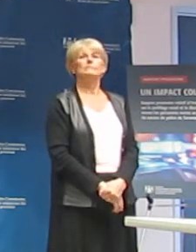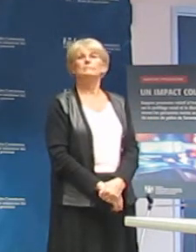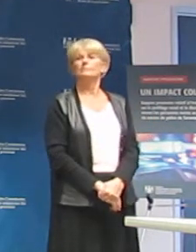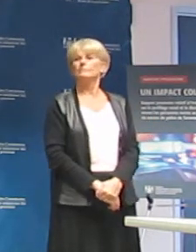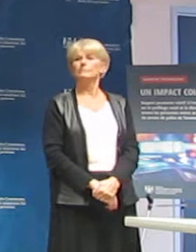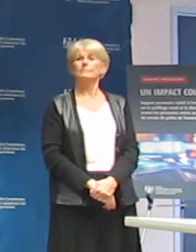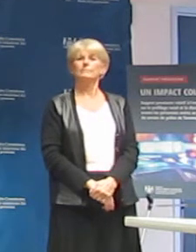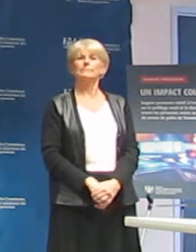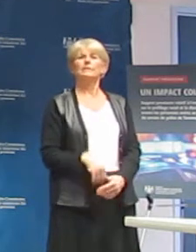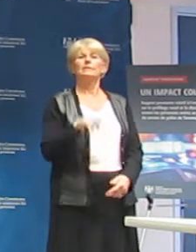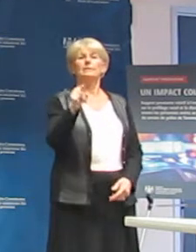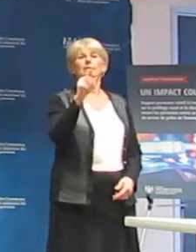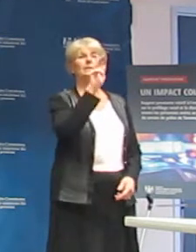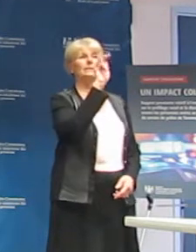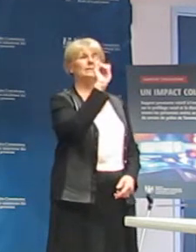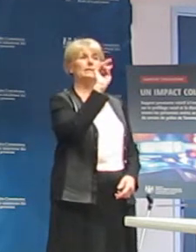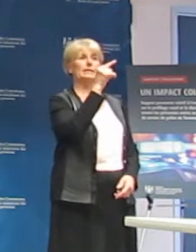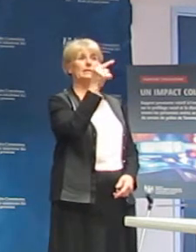Yeah.